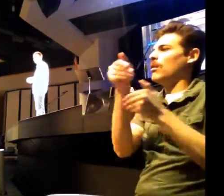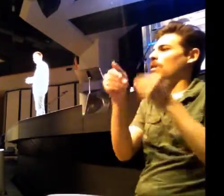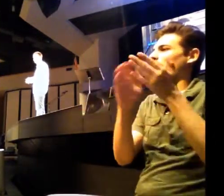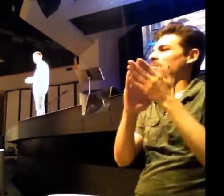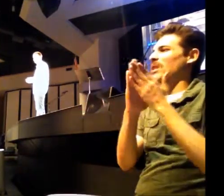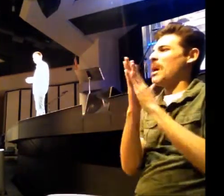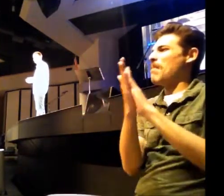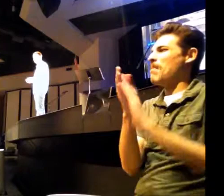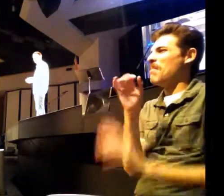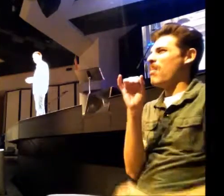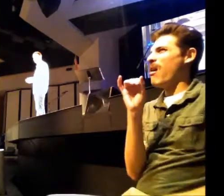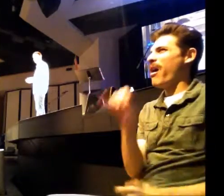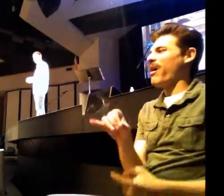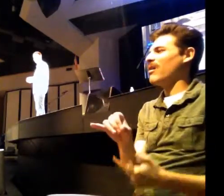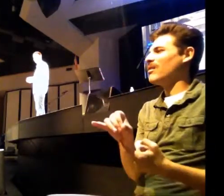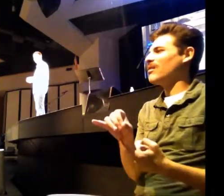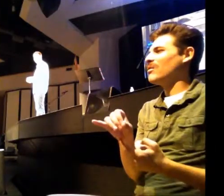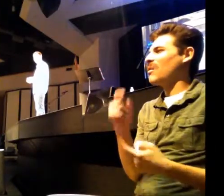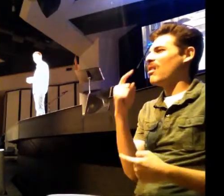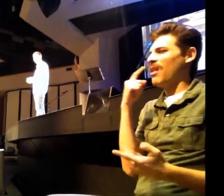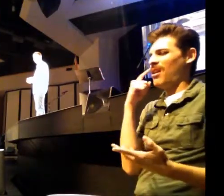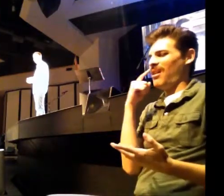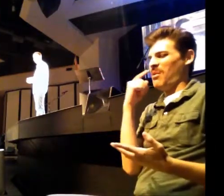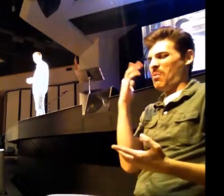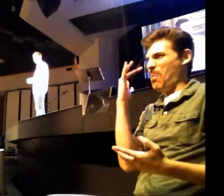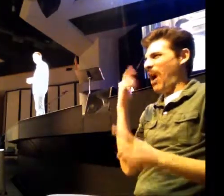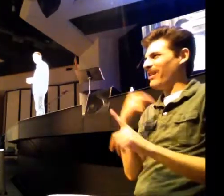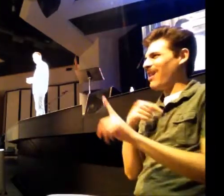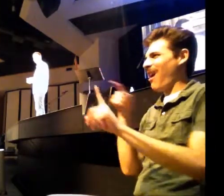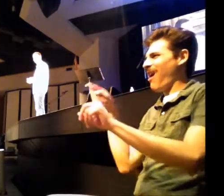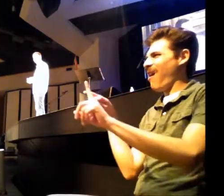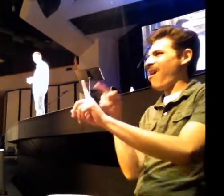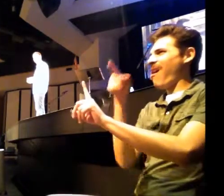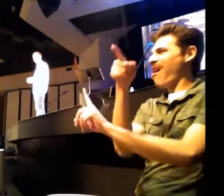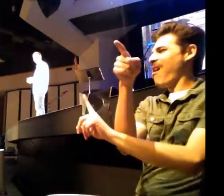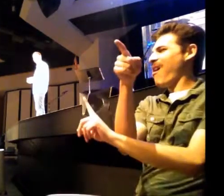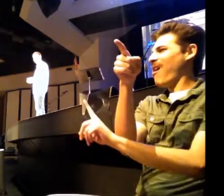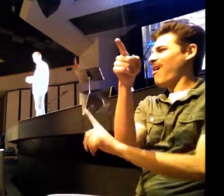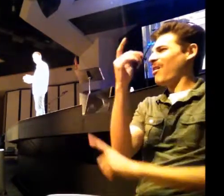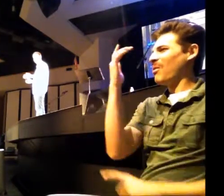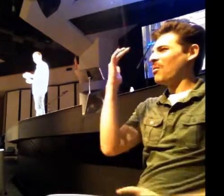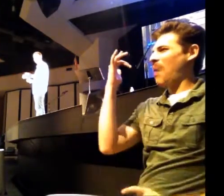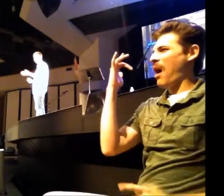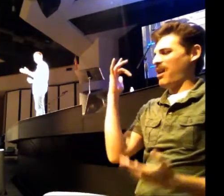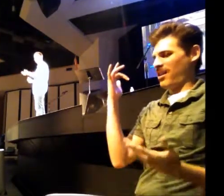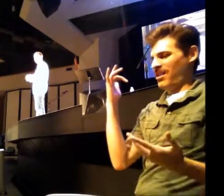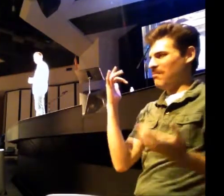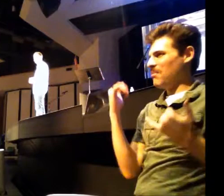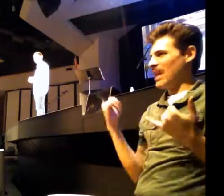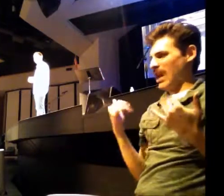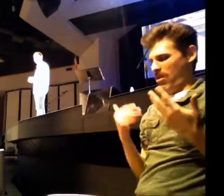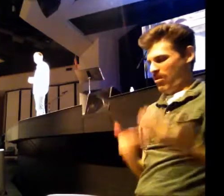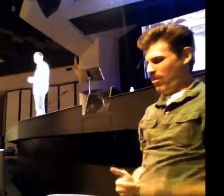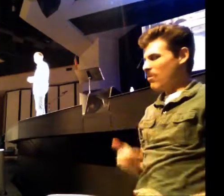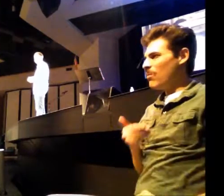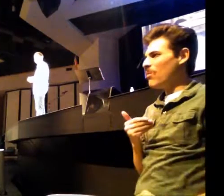that? Why did I even... I never wanted to be this person, and yet here you